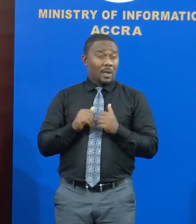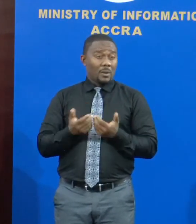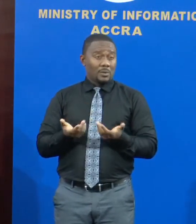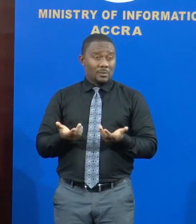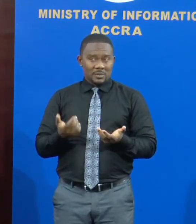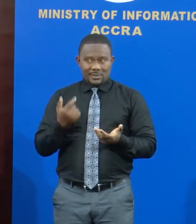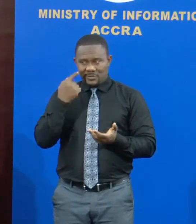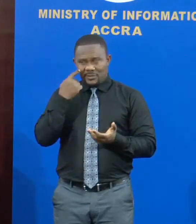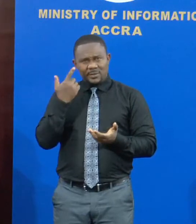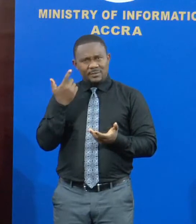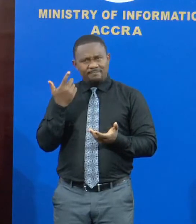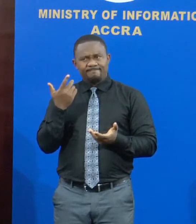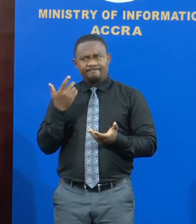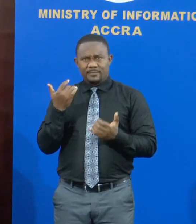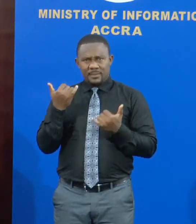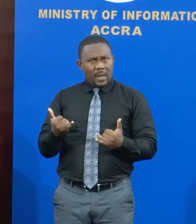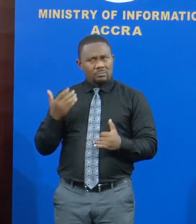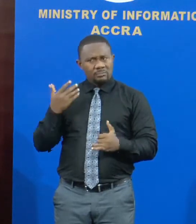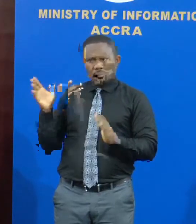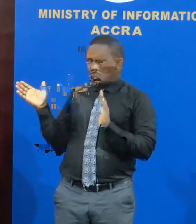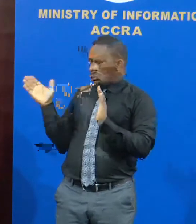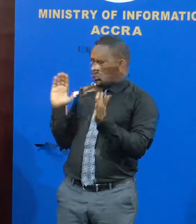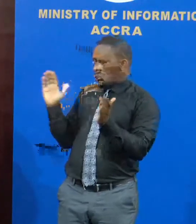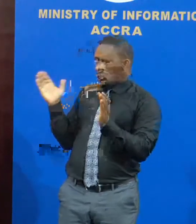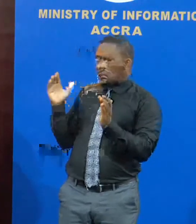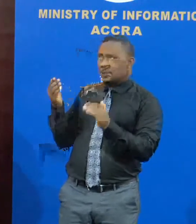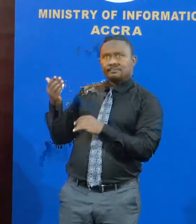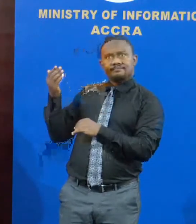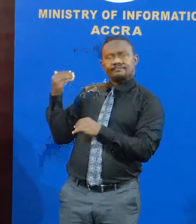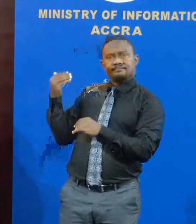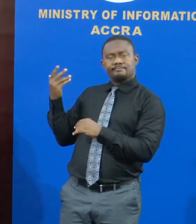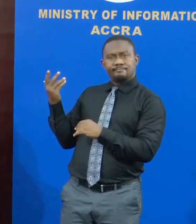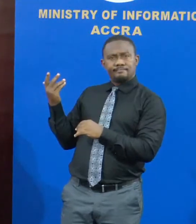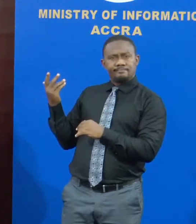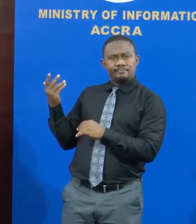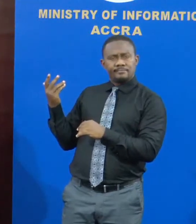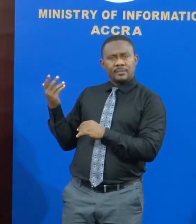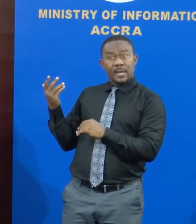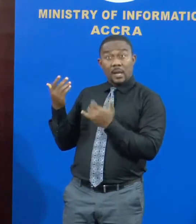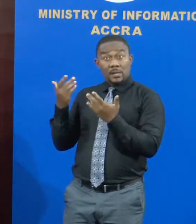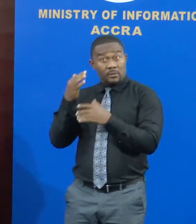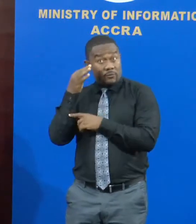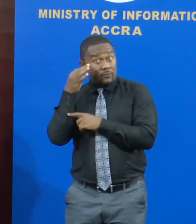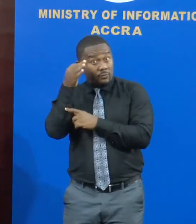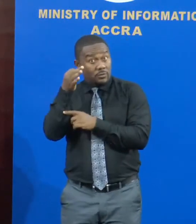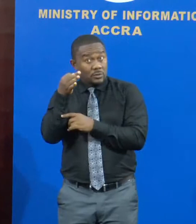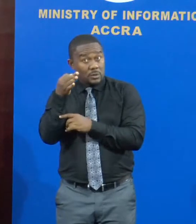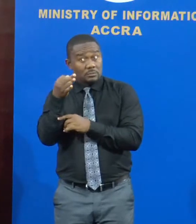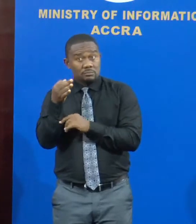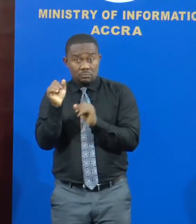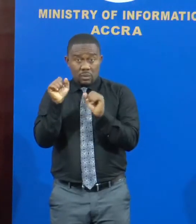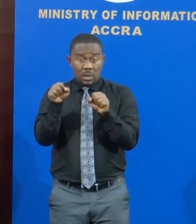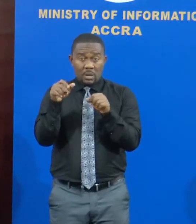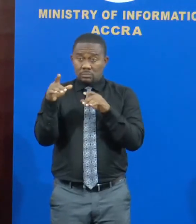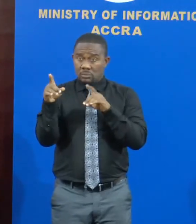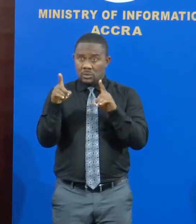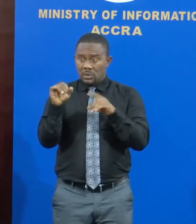your experience to date has been and what you could potentially do if